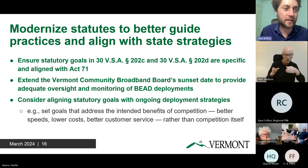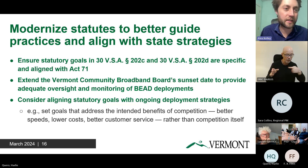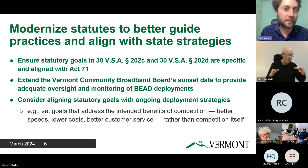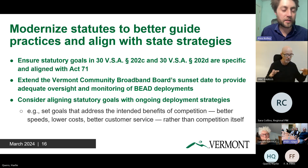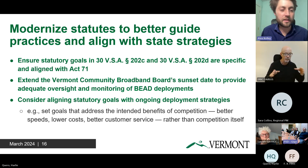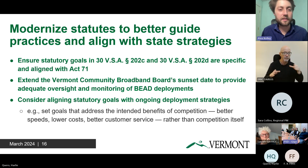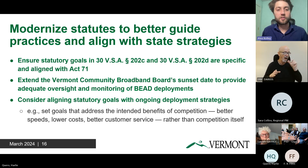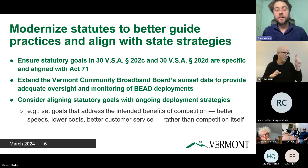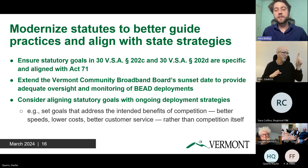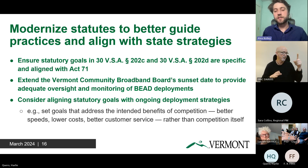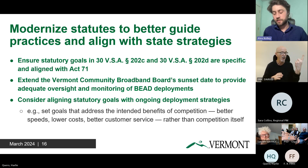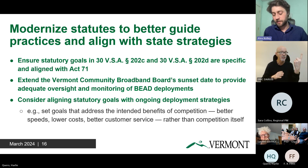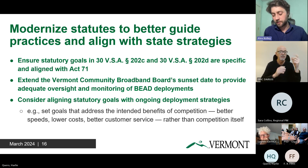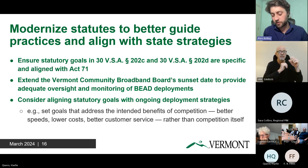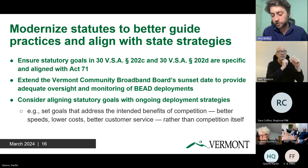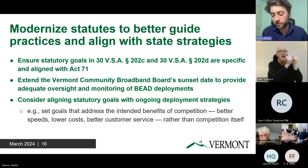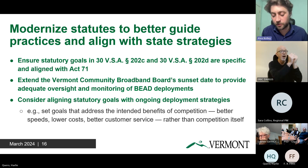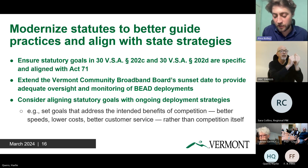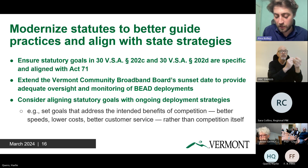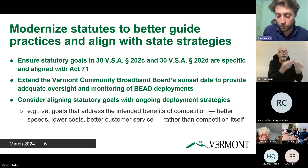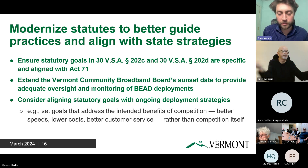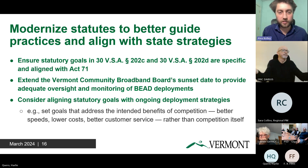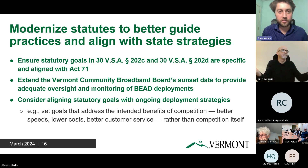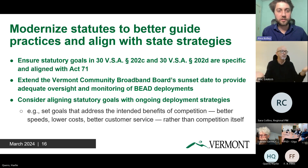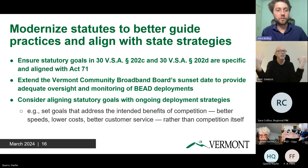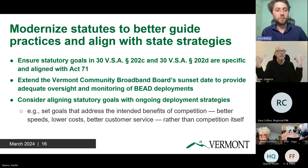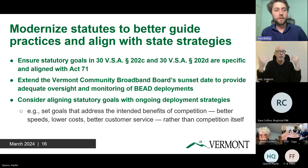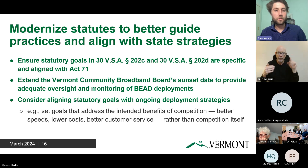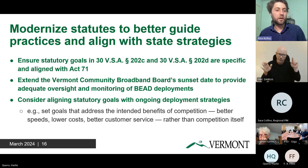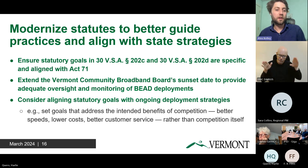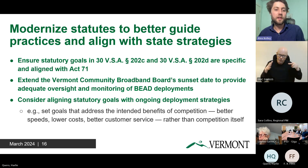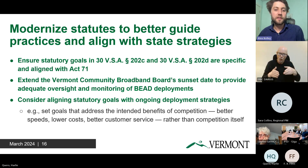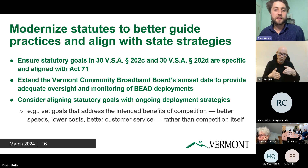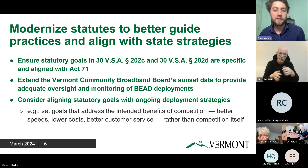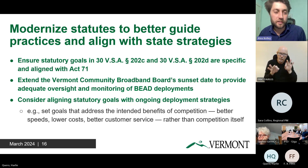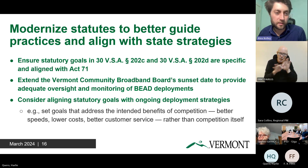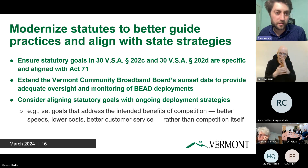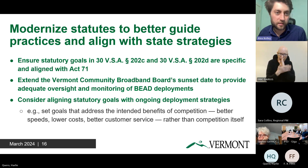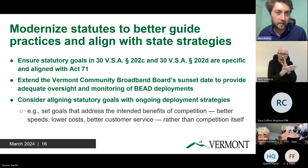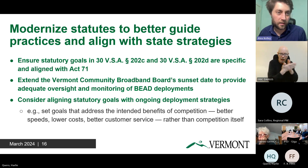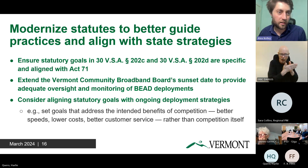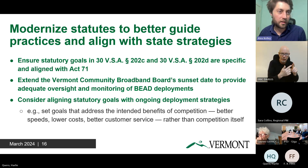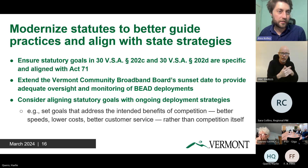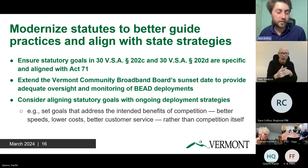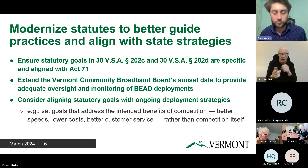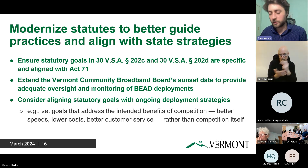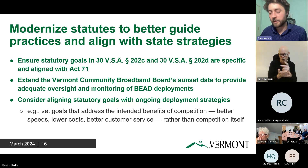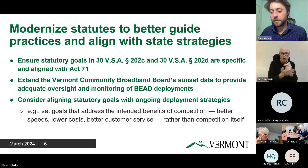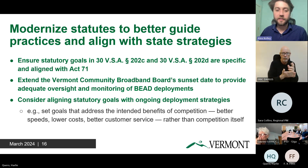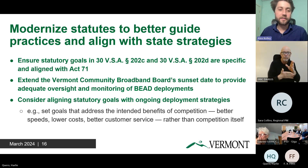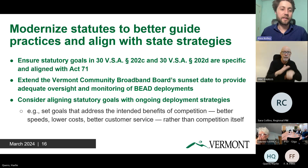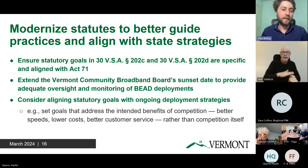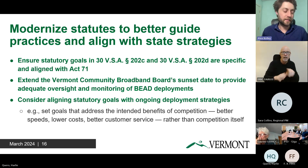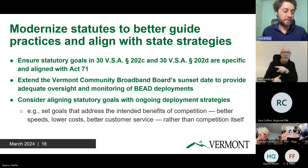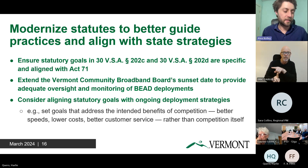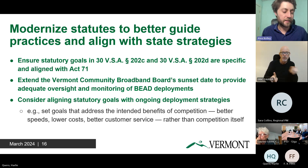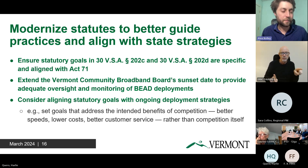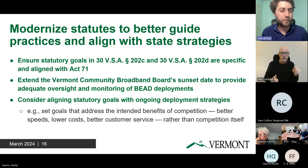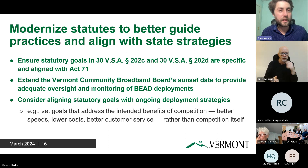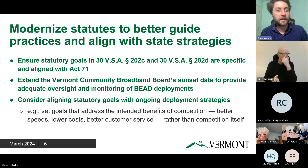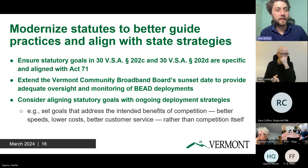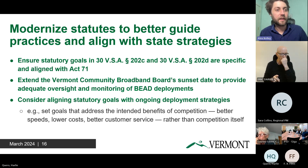competition's sake, given the strategy the state has chosen, which is to empower CUDs in our unserved rural areas,